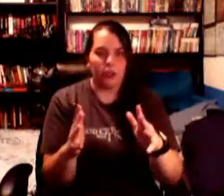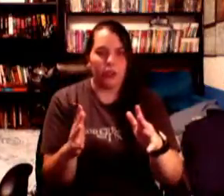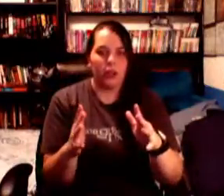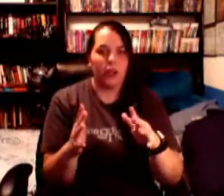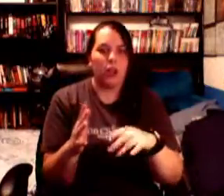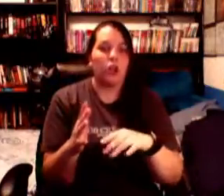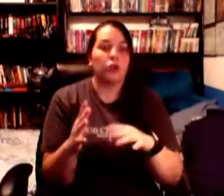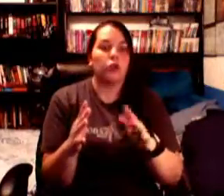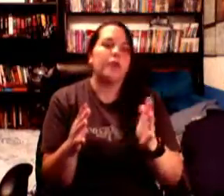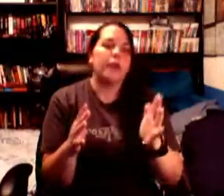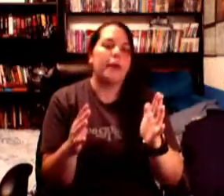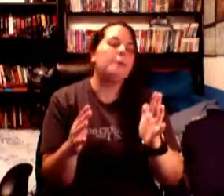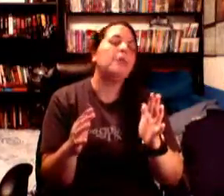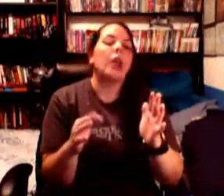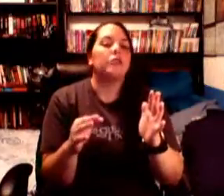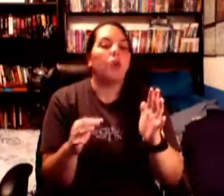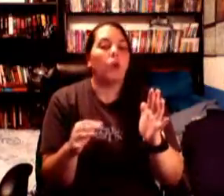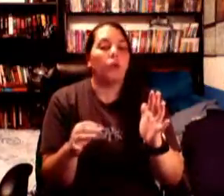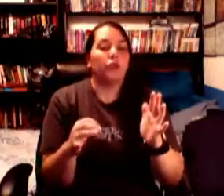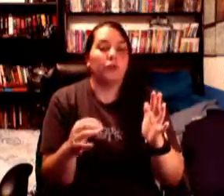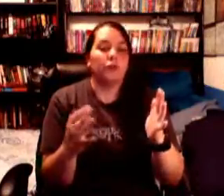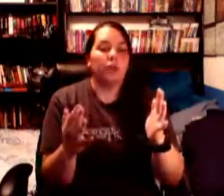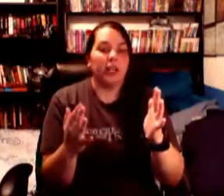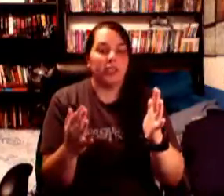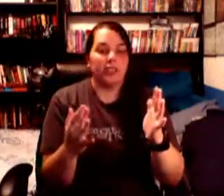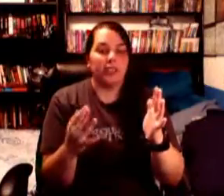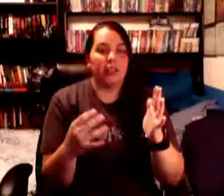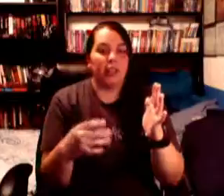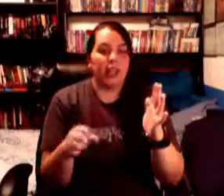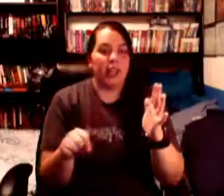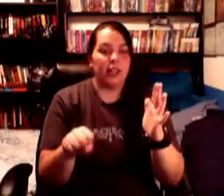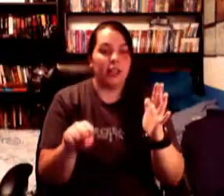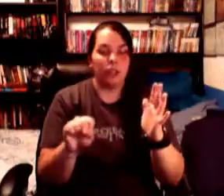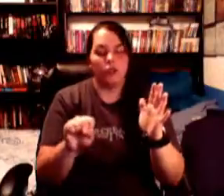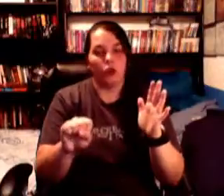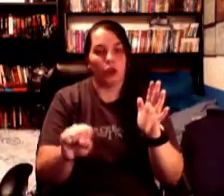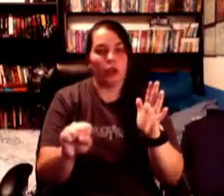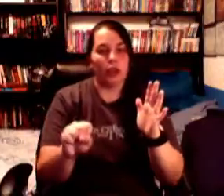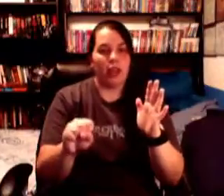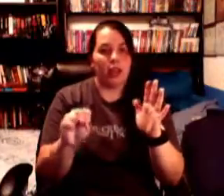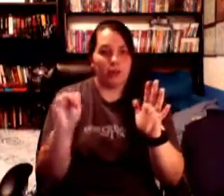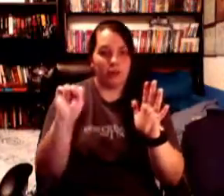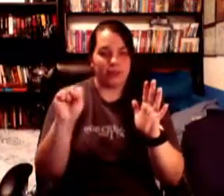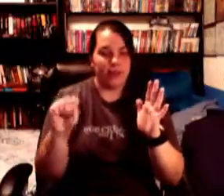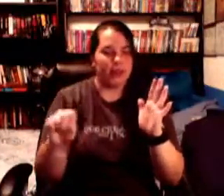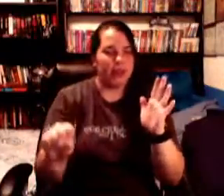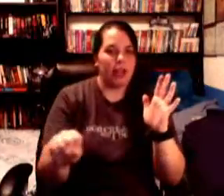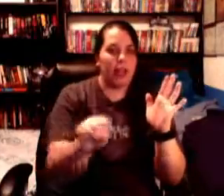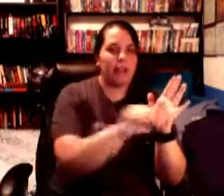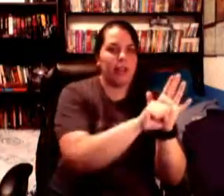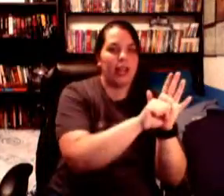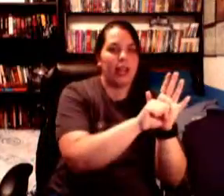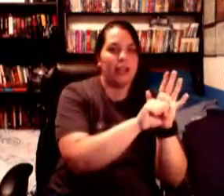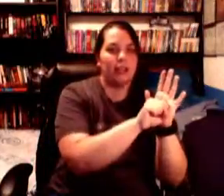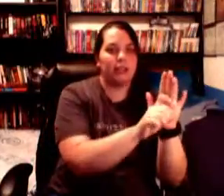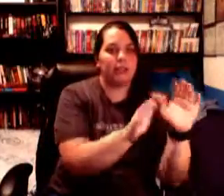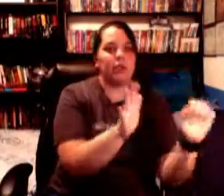finished, crucified. So to crucify Jesus, they took his hand, and they nailed